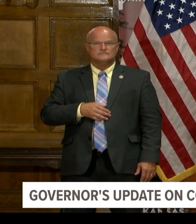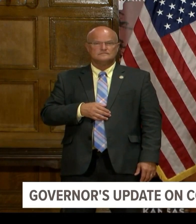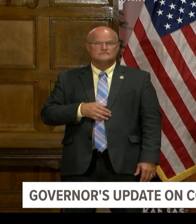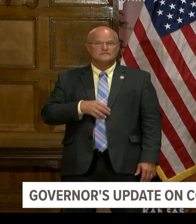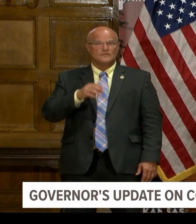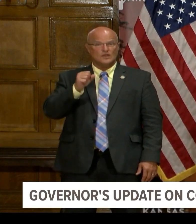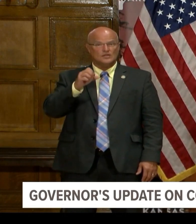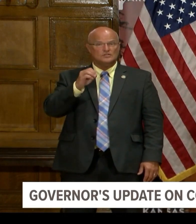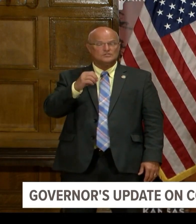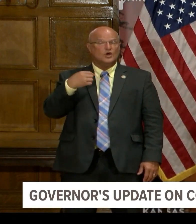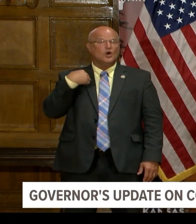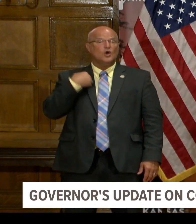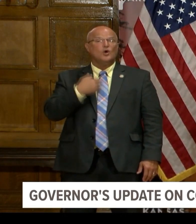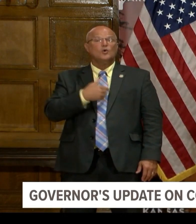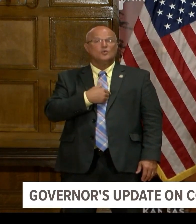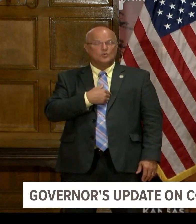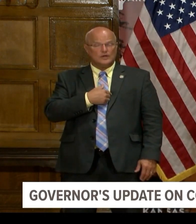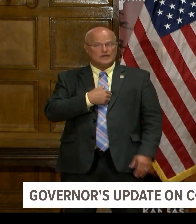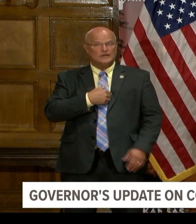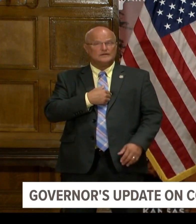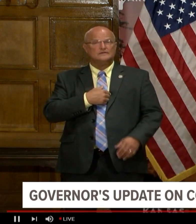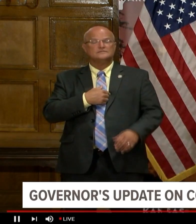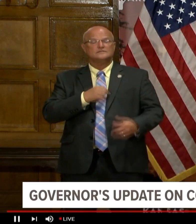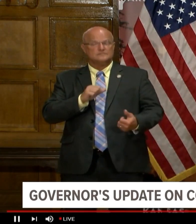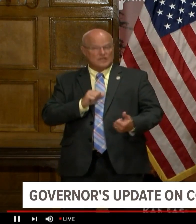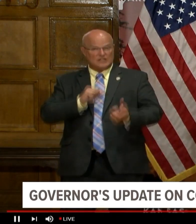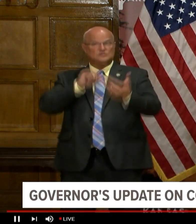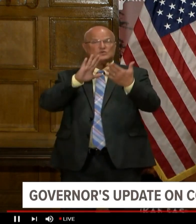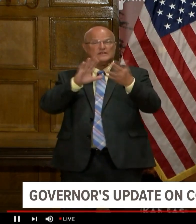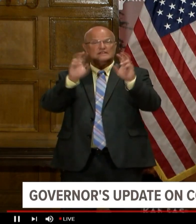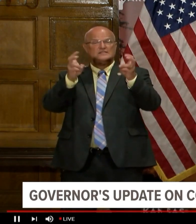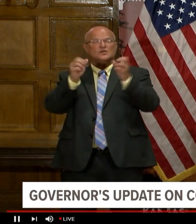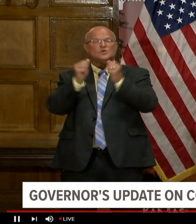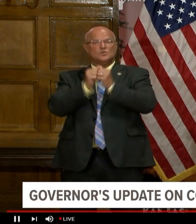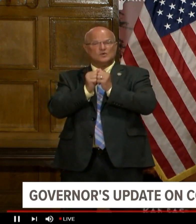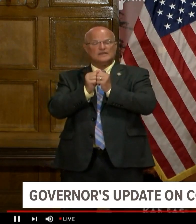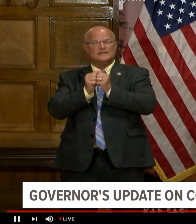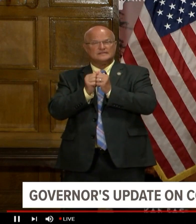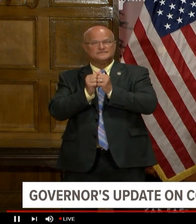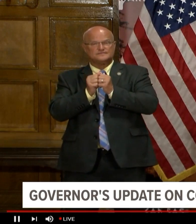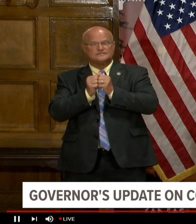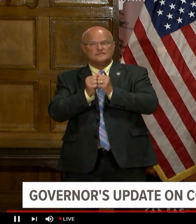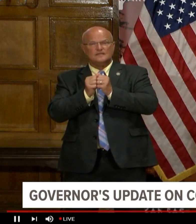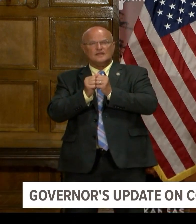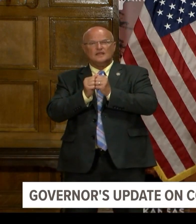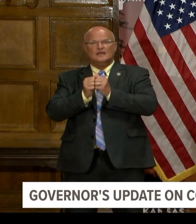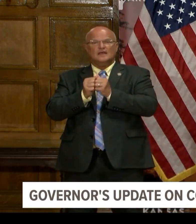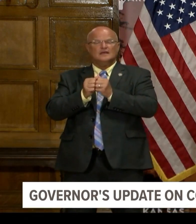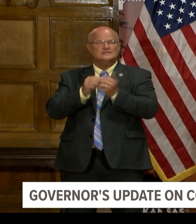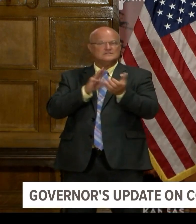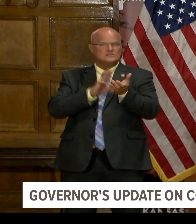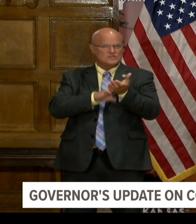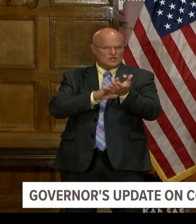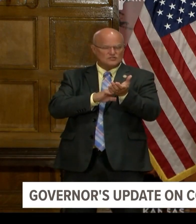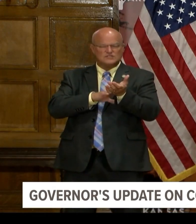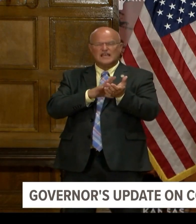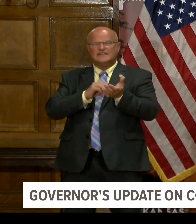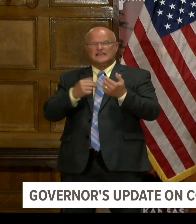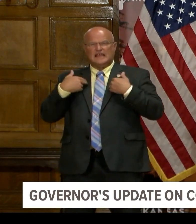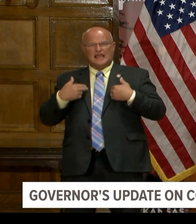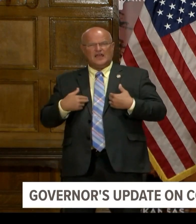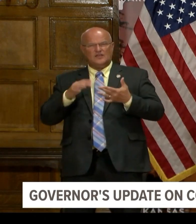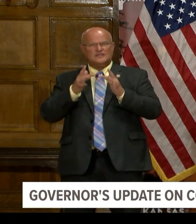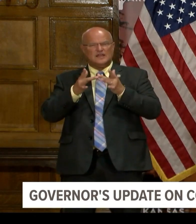So we are moving proactively to address this issue with our practitioners. Through the Health Alert Network, we will send out